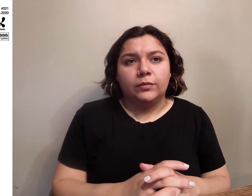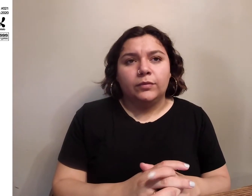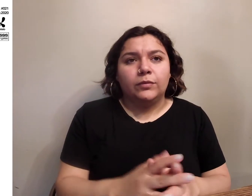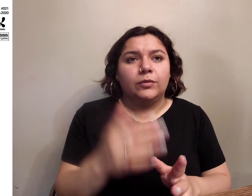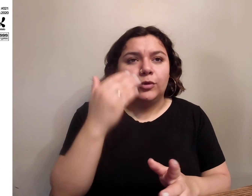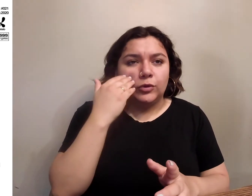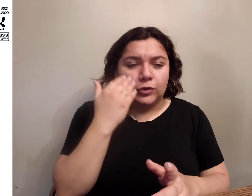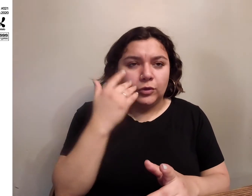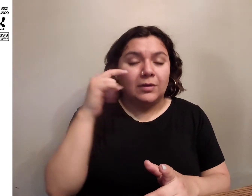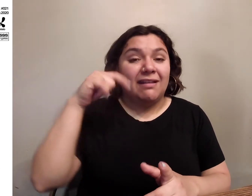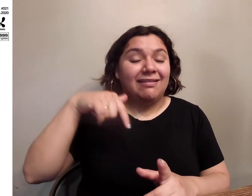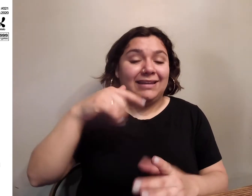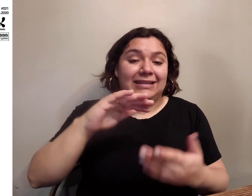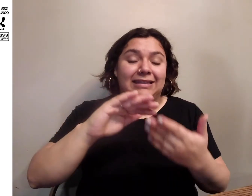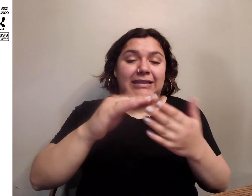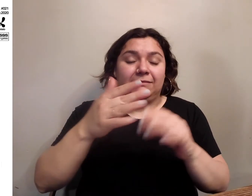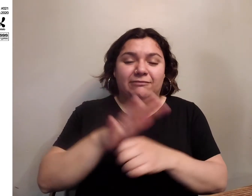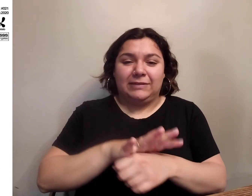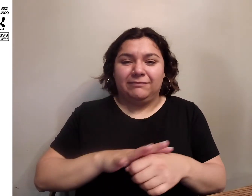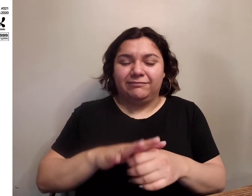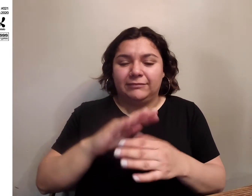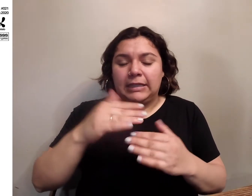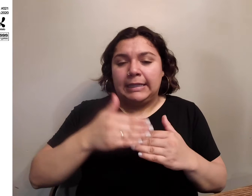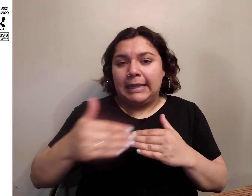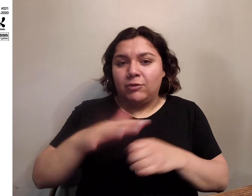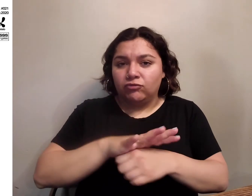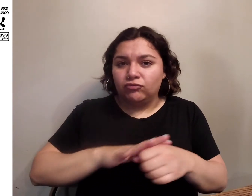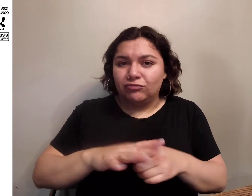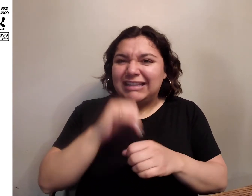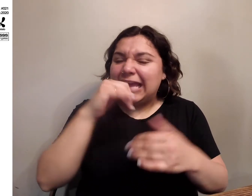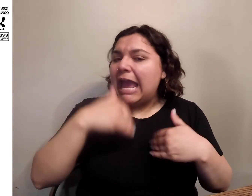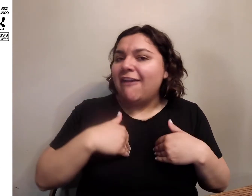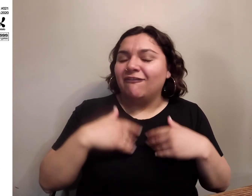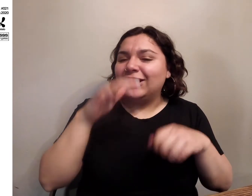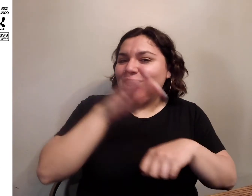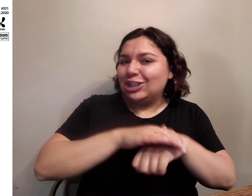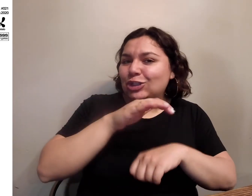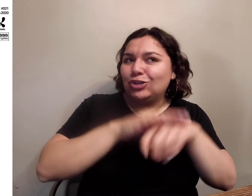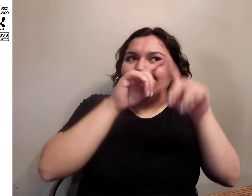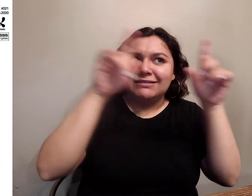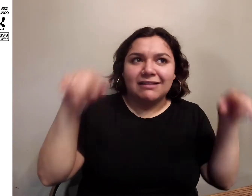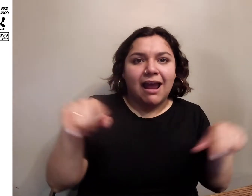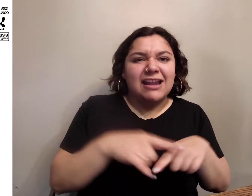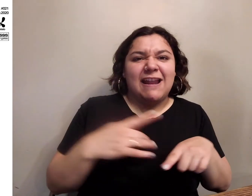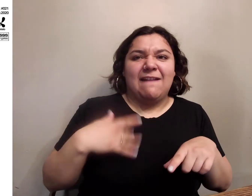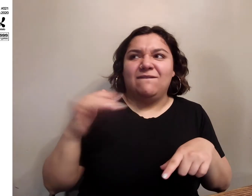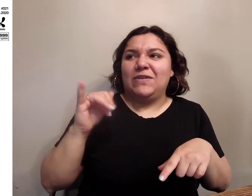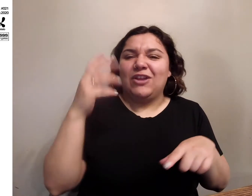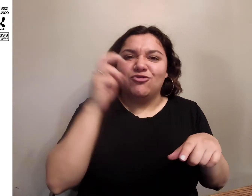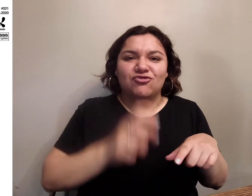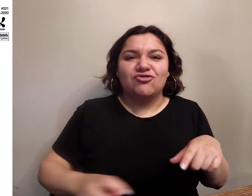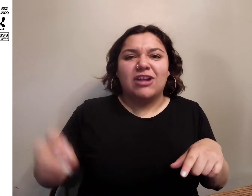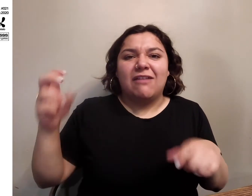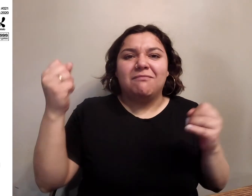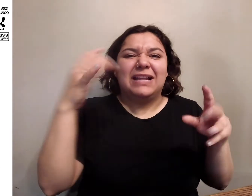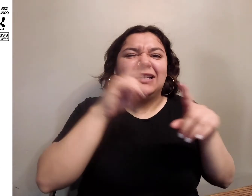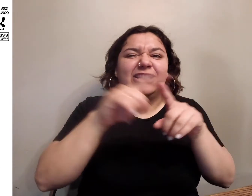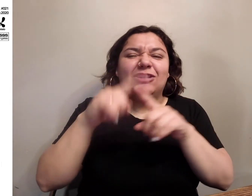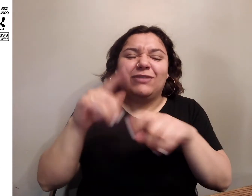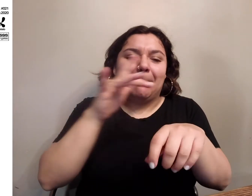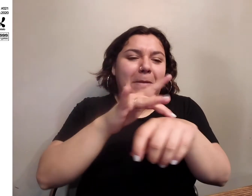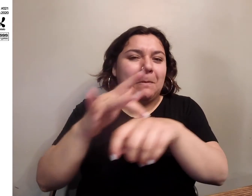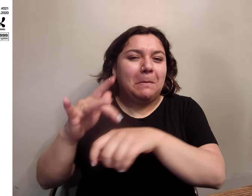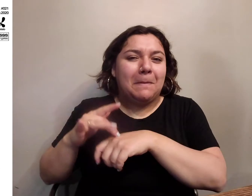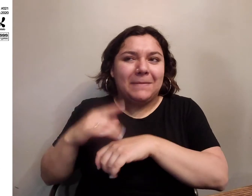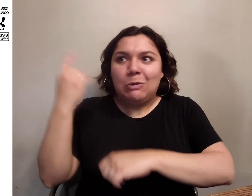be in a neighborhood that has signage that has no English in it. And you feel like you've traveled so many other places in